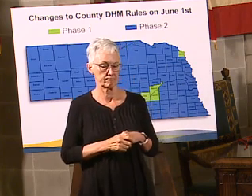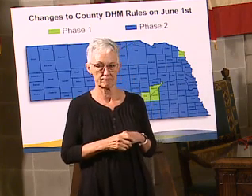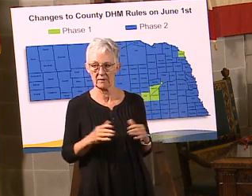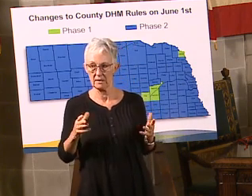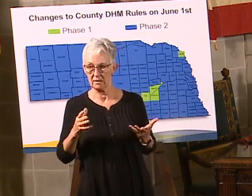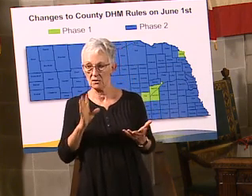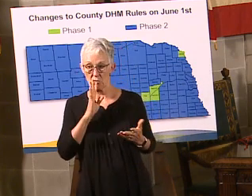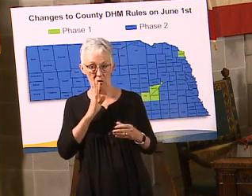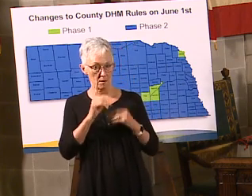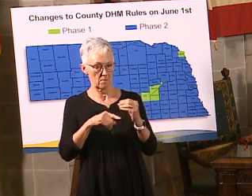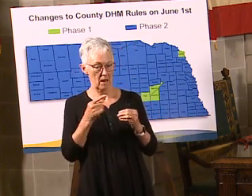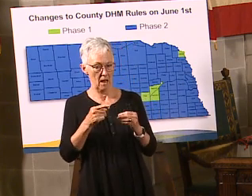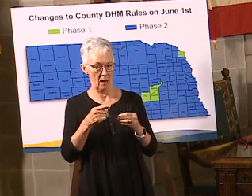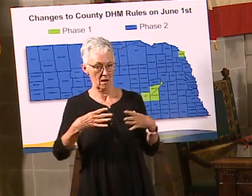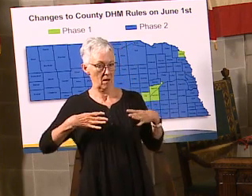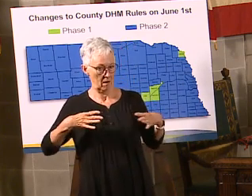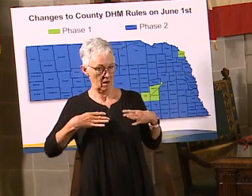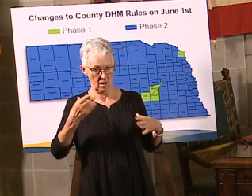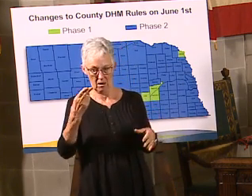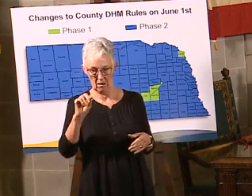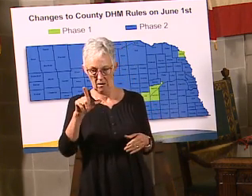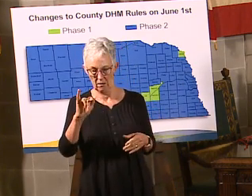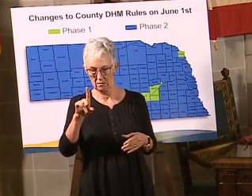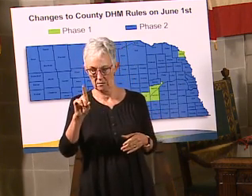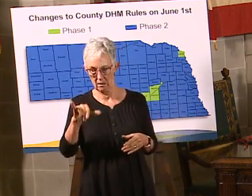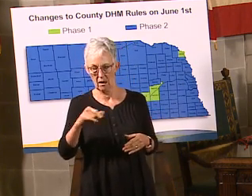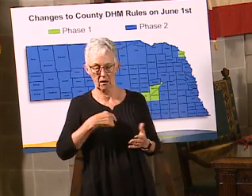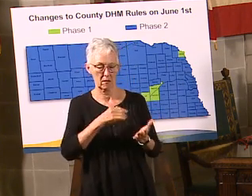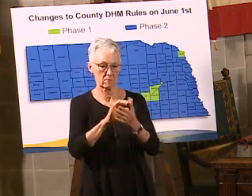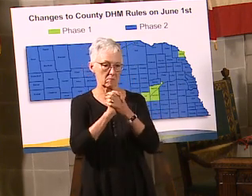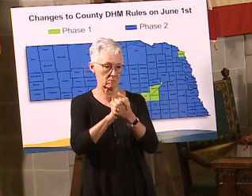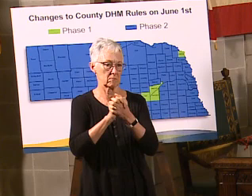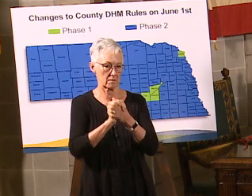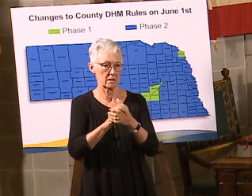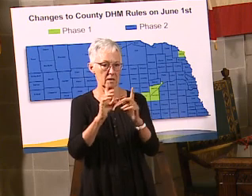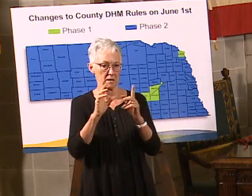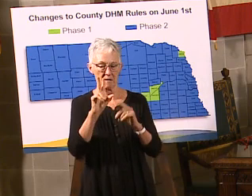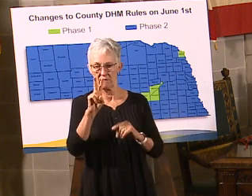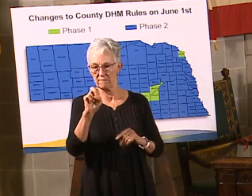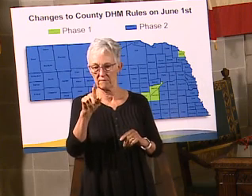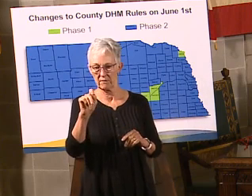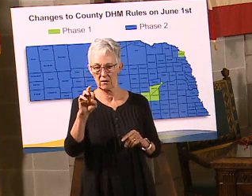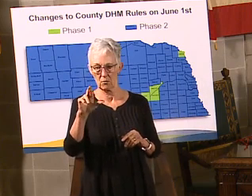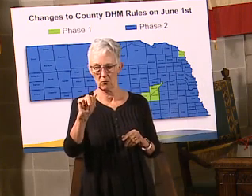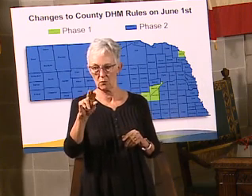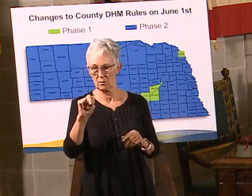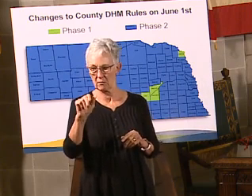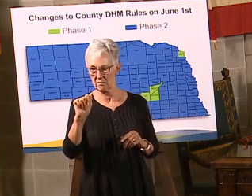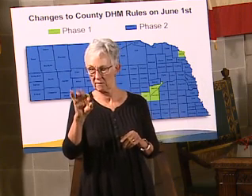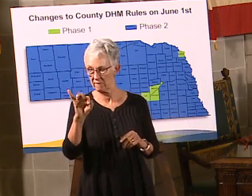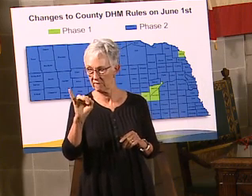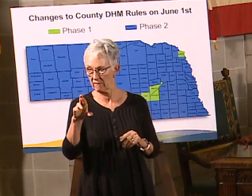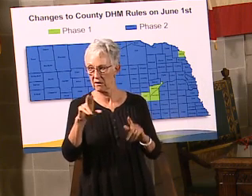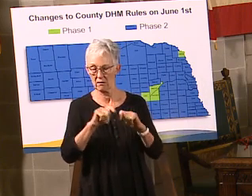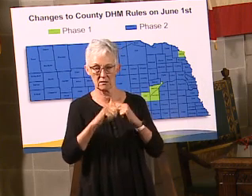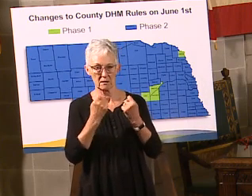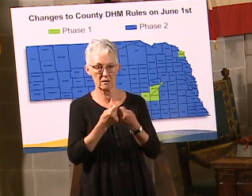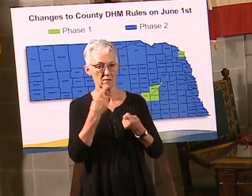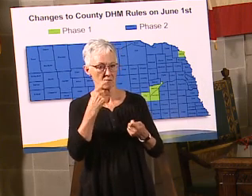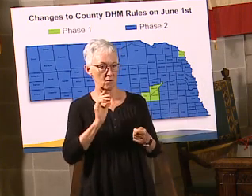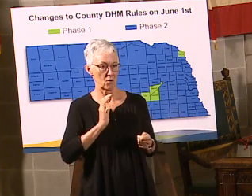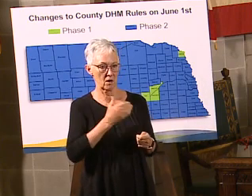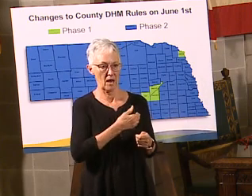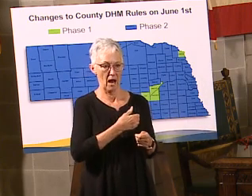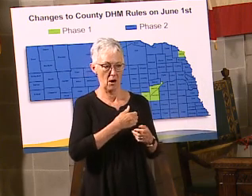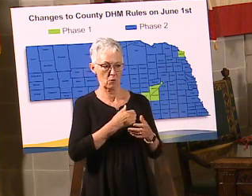and speaking of the holiday, I want to compliment John Hilgert and his team, the Department of Veterans Affairs, for the virtual Memorial Day ceremony that they